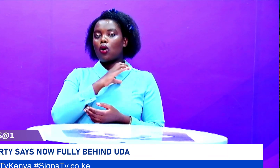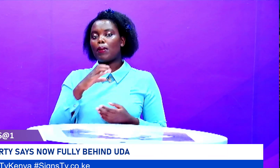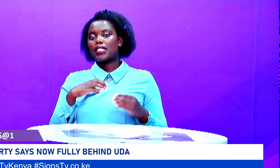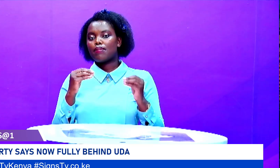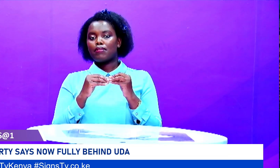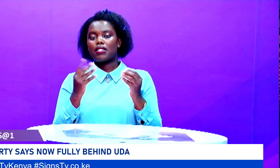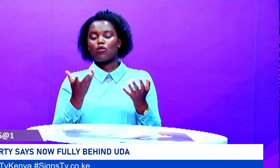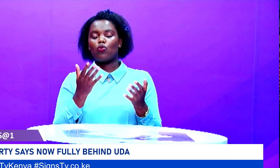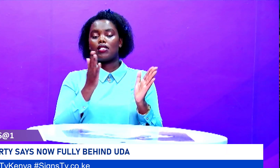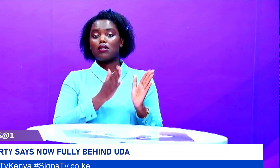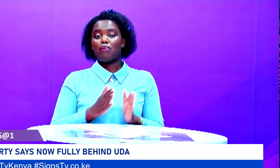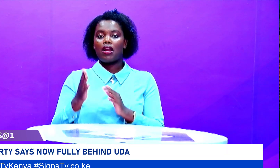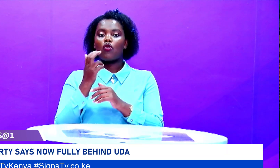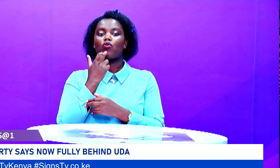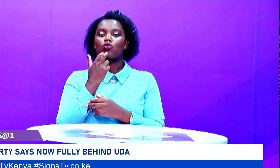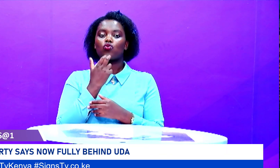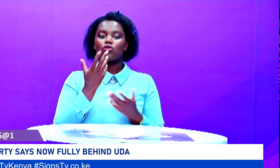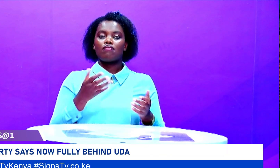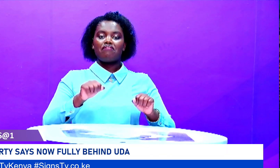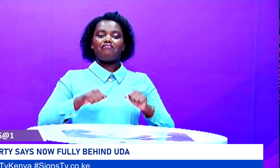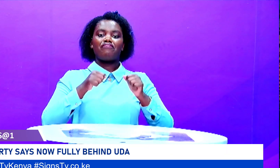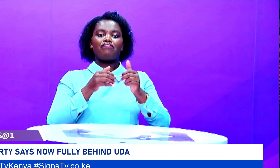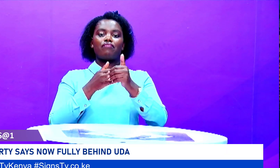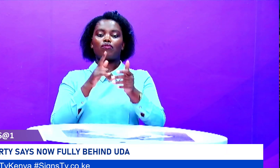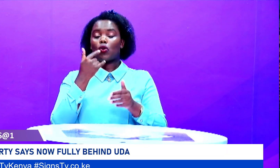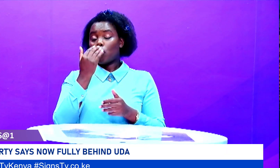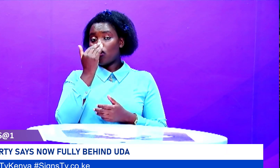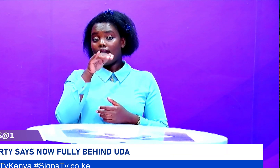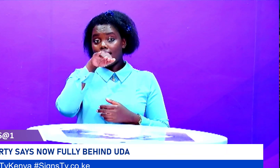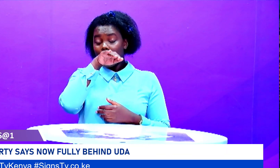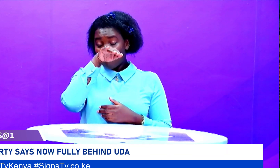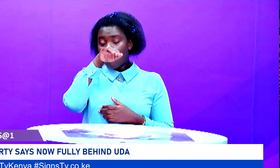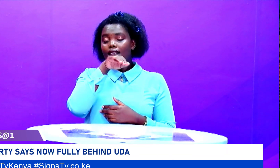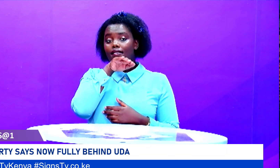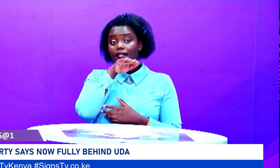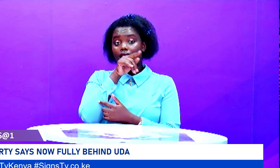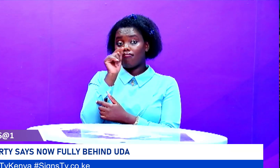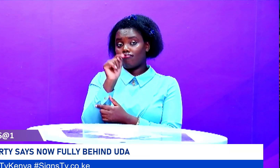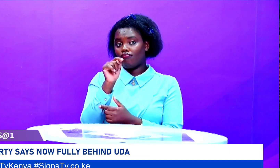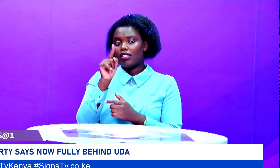This declaration emerged from a central committee meeting held Tuesday, chaired by the party leader Raila